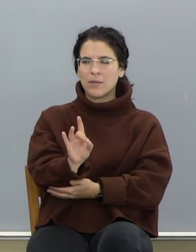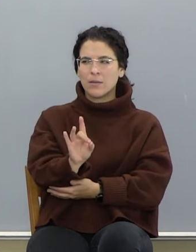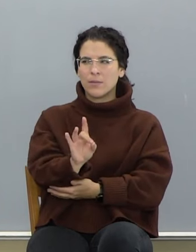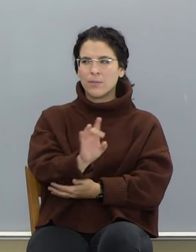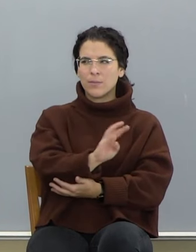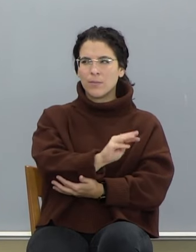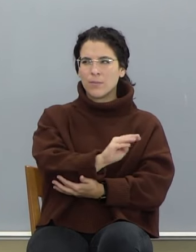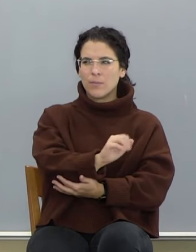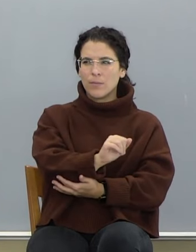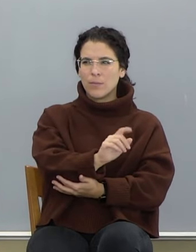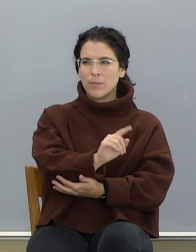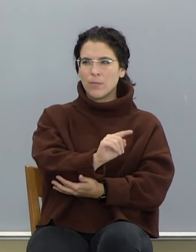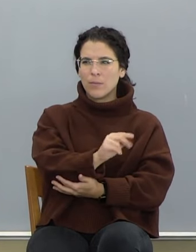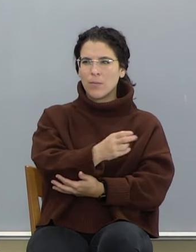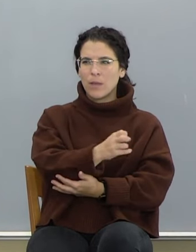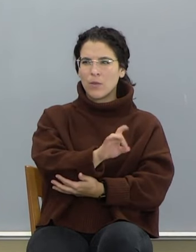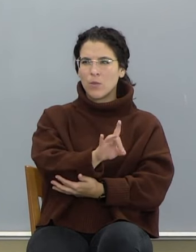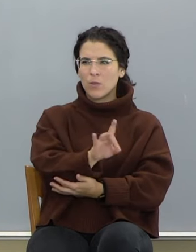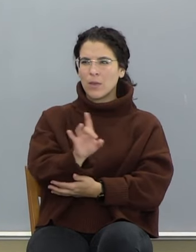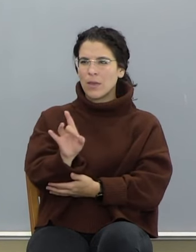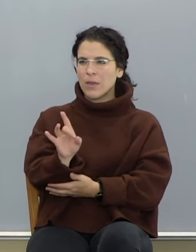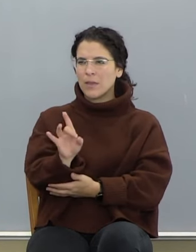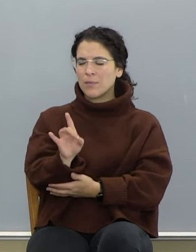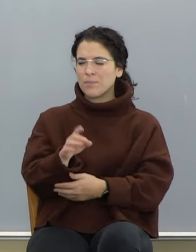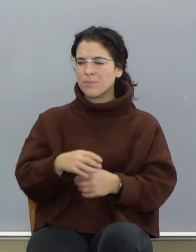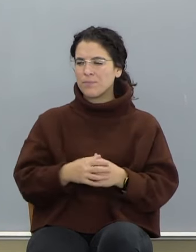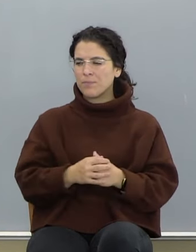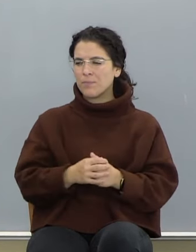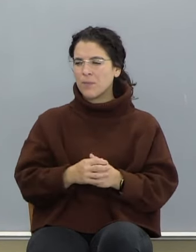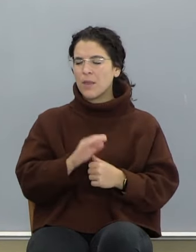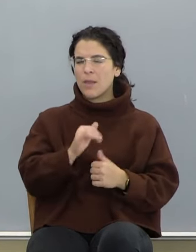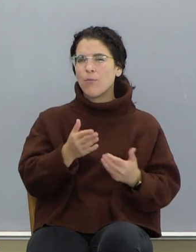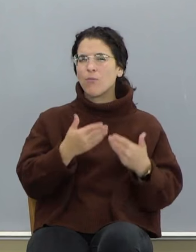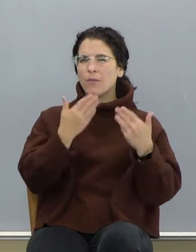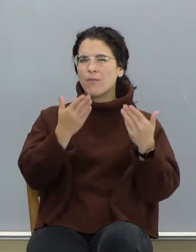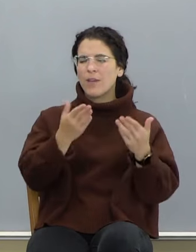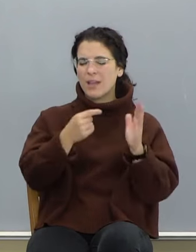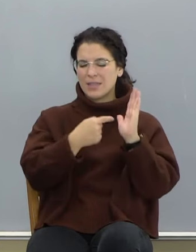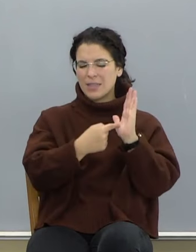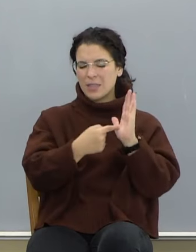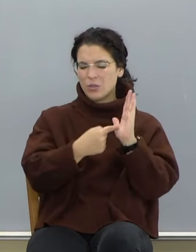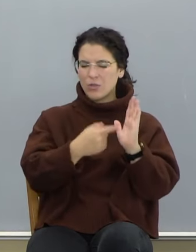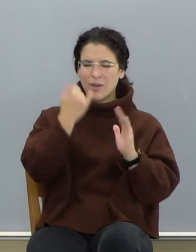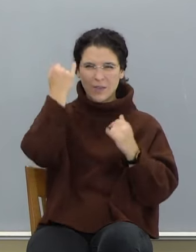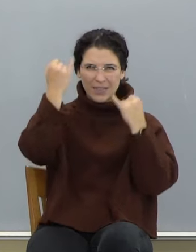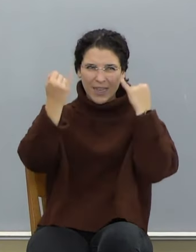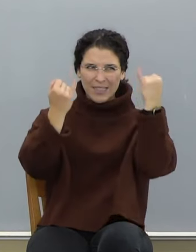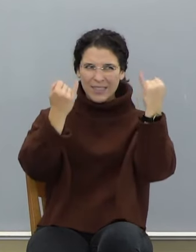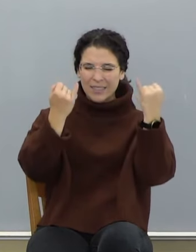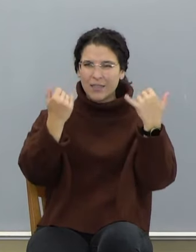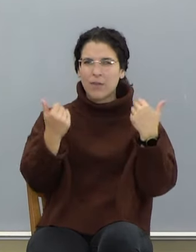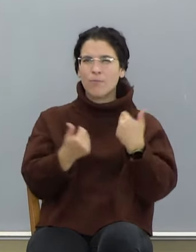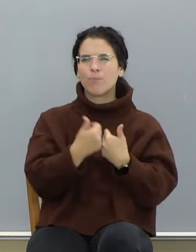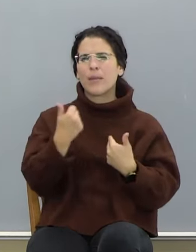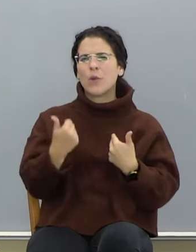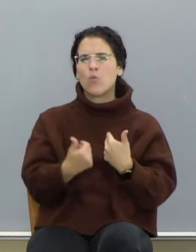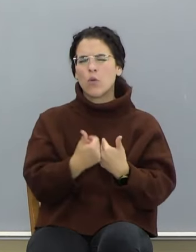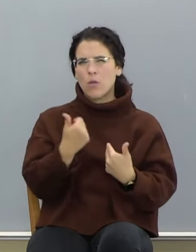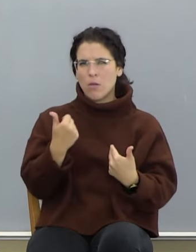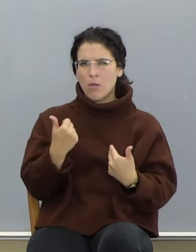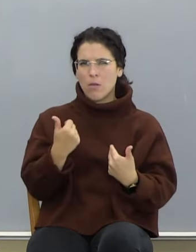provides an illustration of this idea of peril or